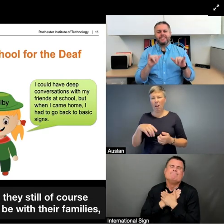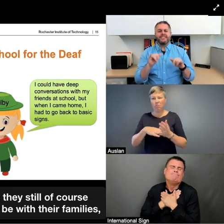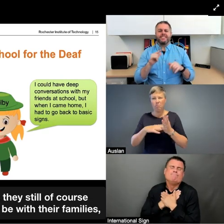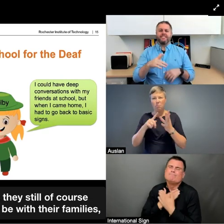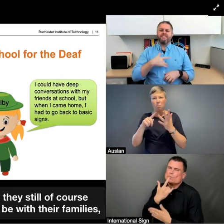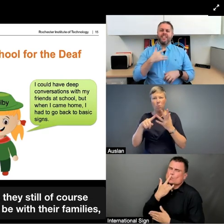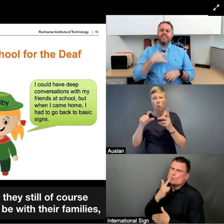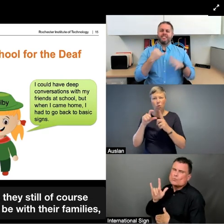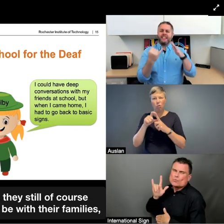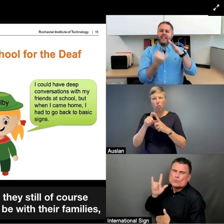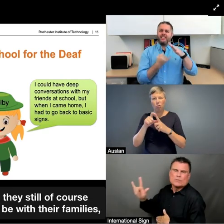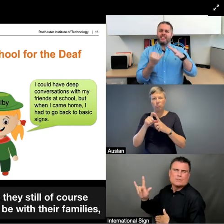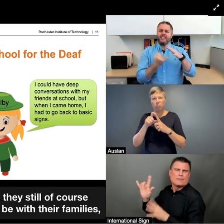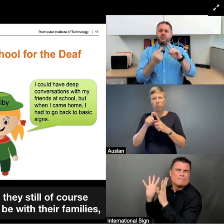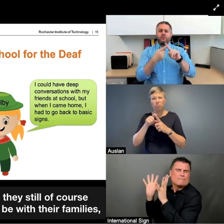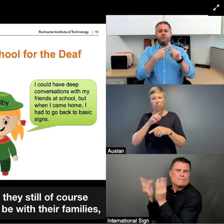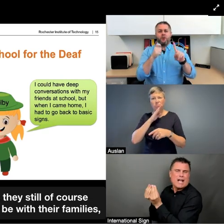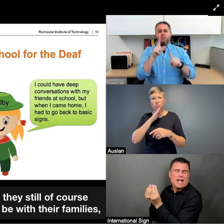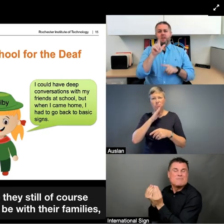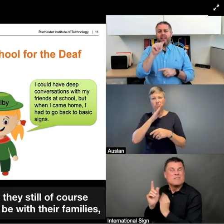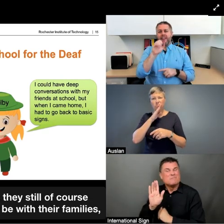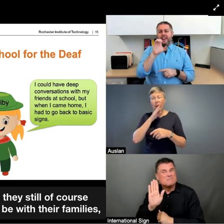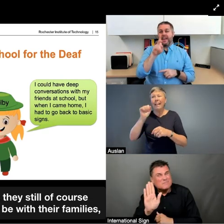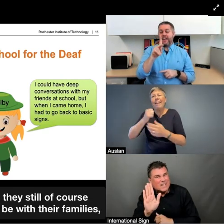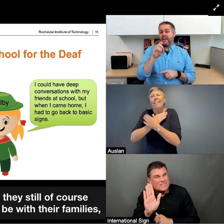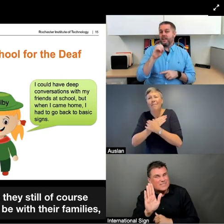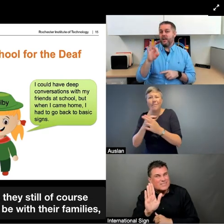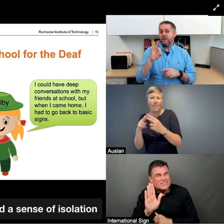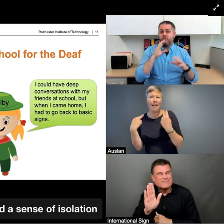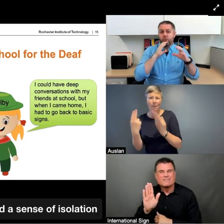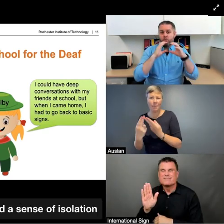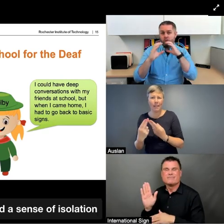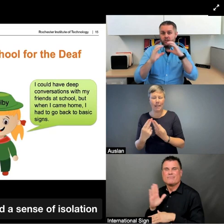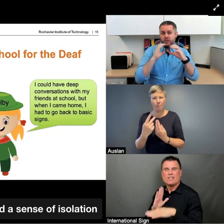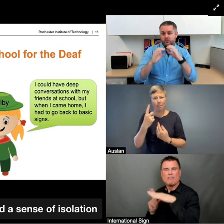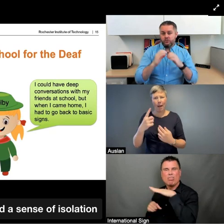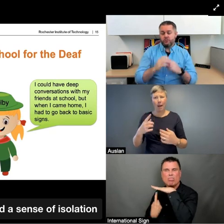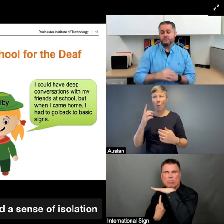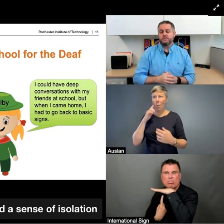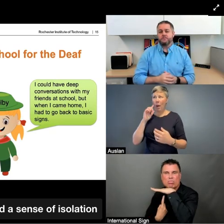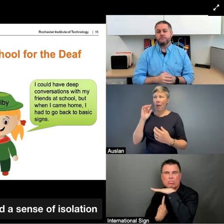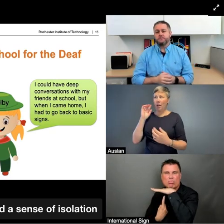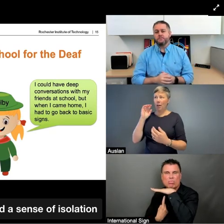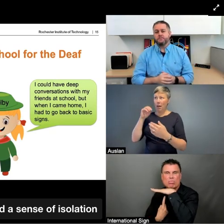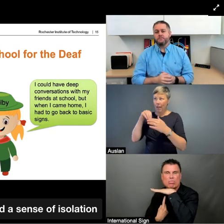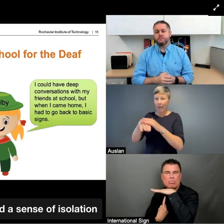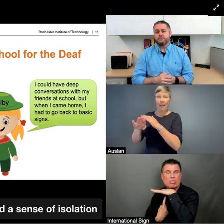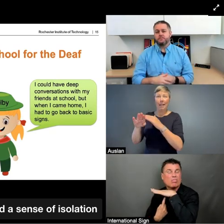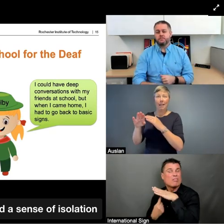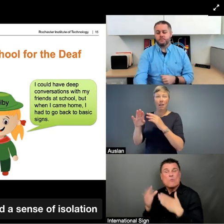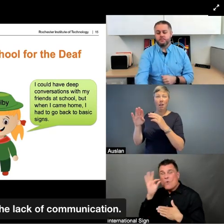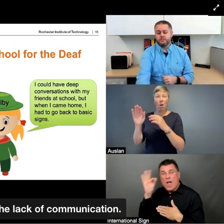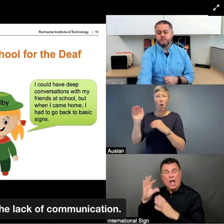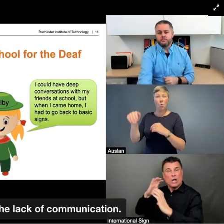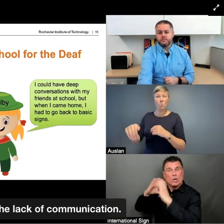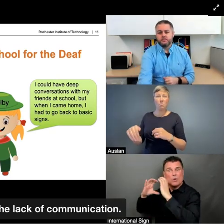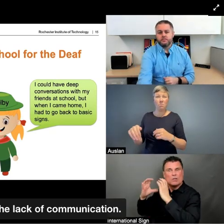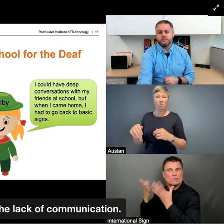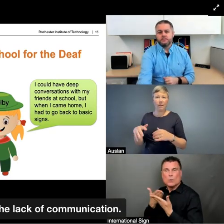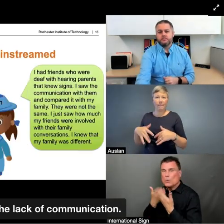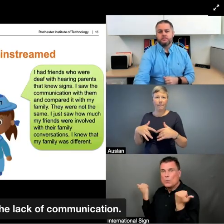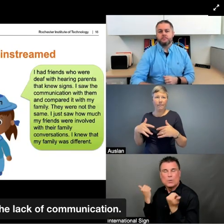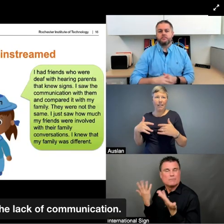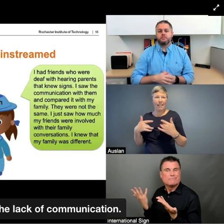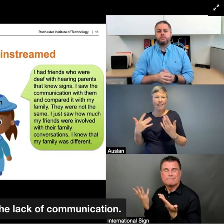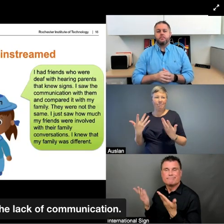While they still, of course, loved to be with their families, they had a sense of isolation because of the lack